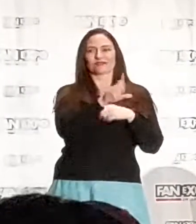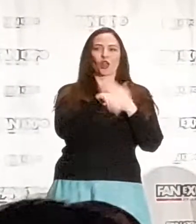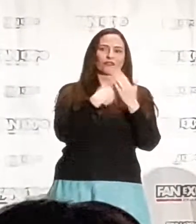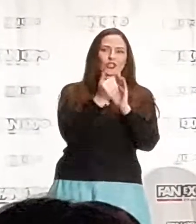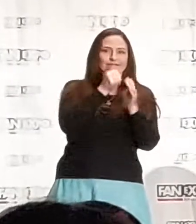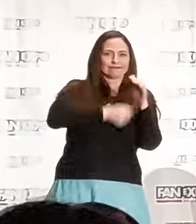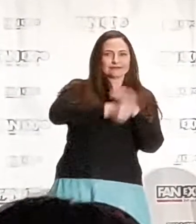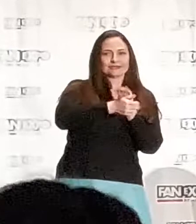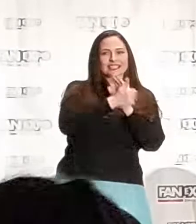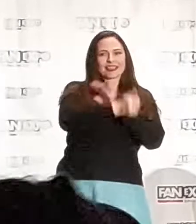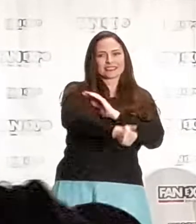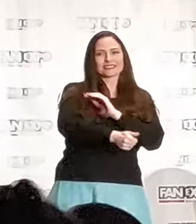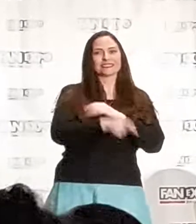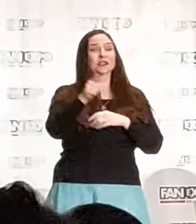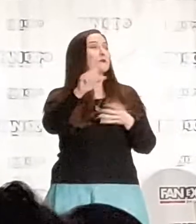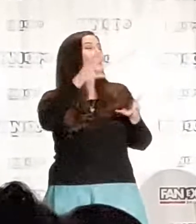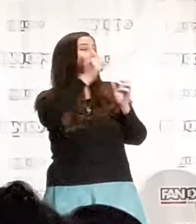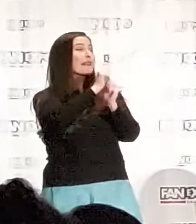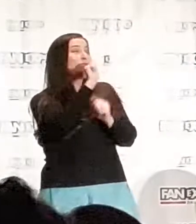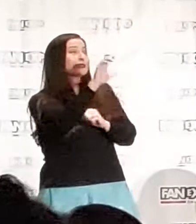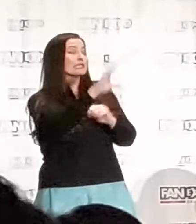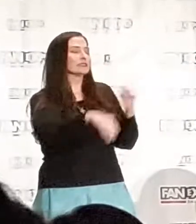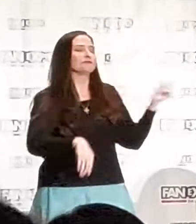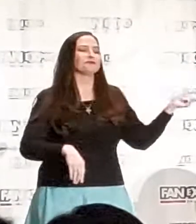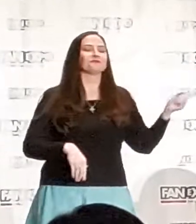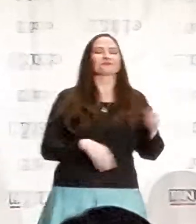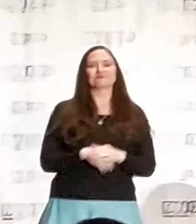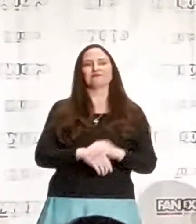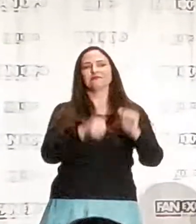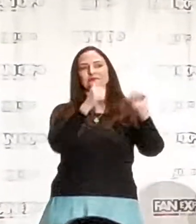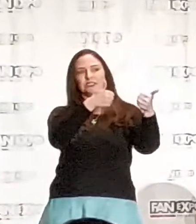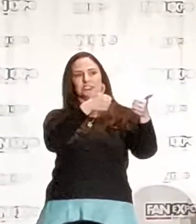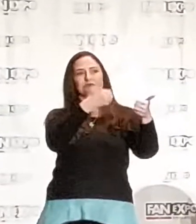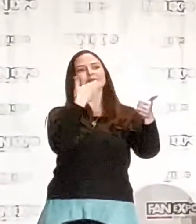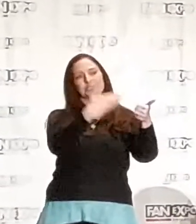Air conditioner. All right, we're good on all that. Thank you very much.